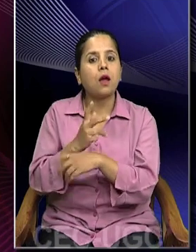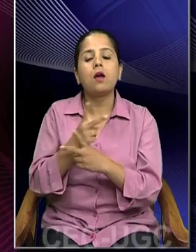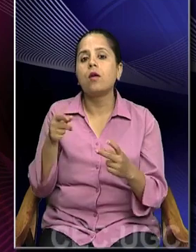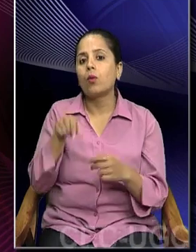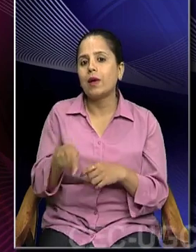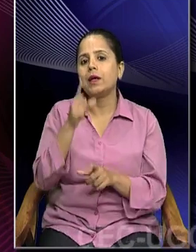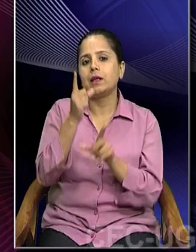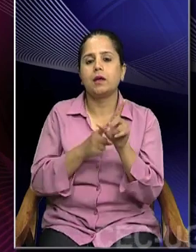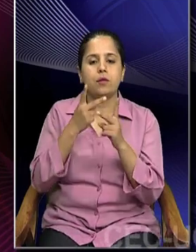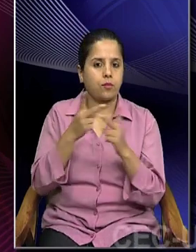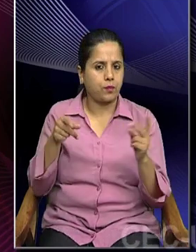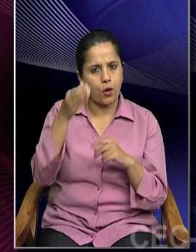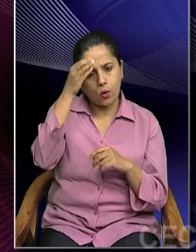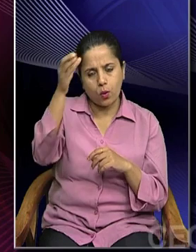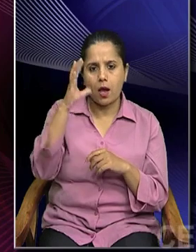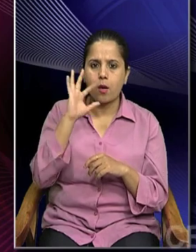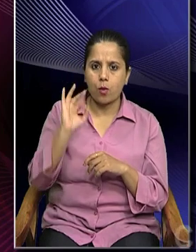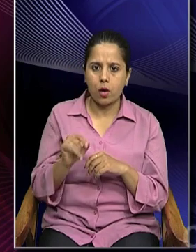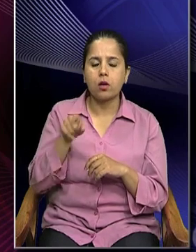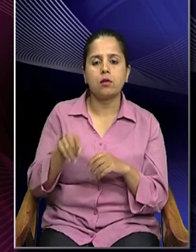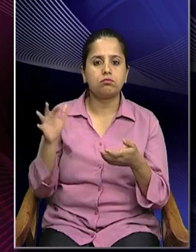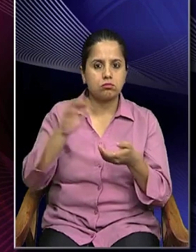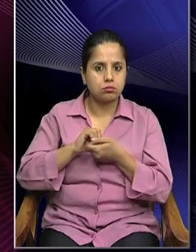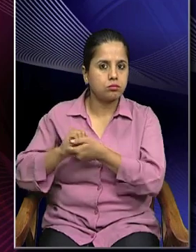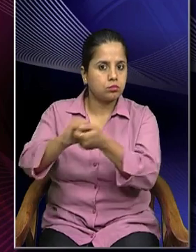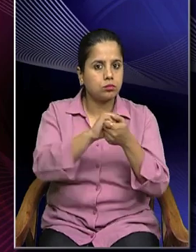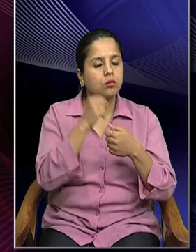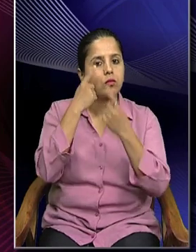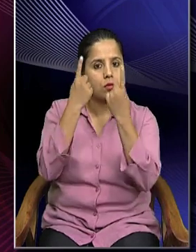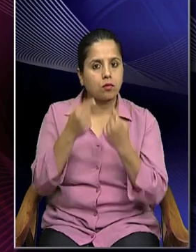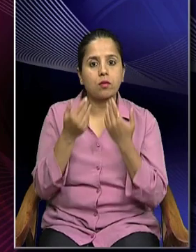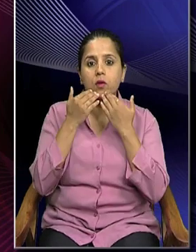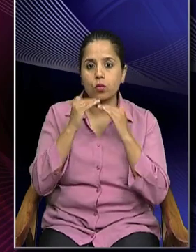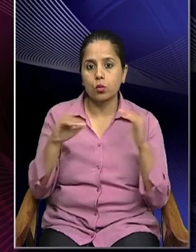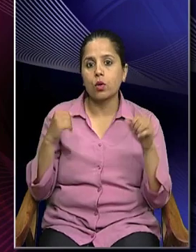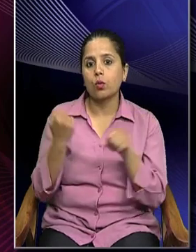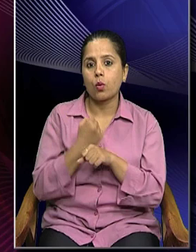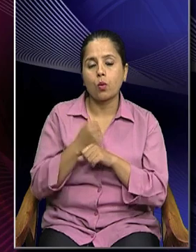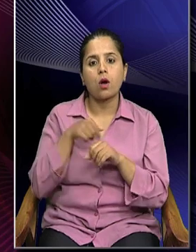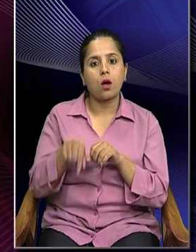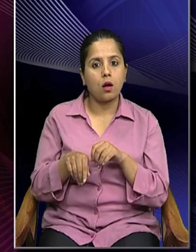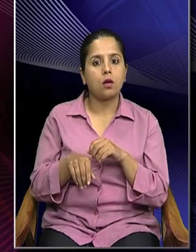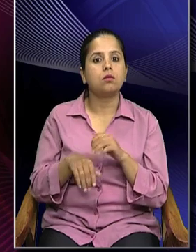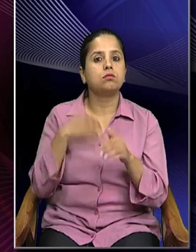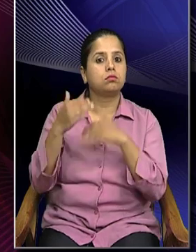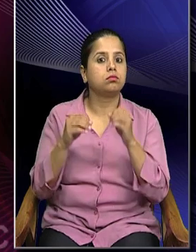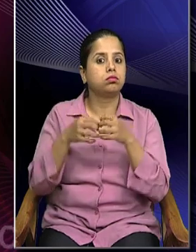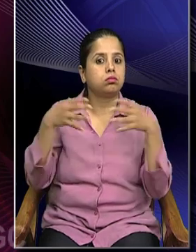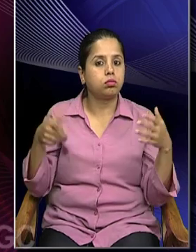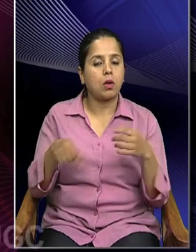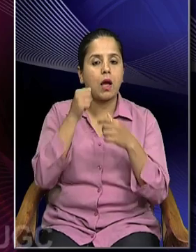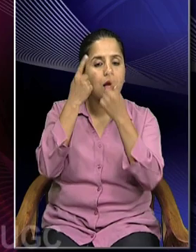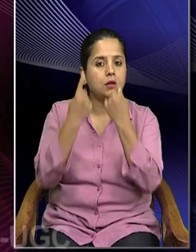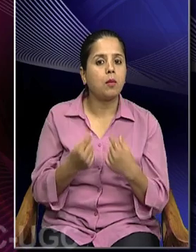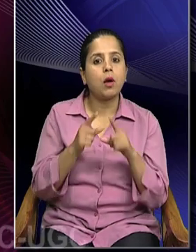There is an important concept of collaborative assessment, in which the students work in a group and the assessment is done on